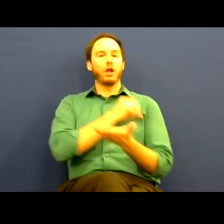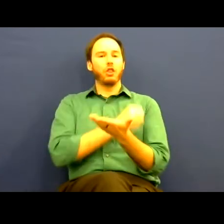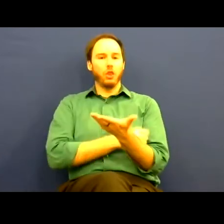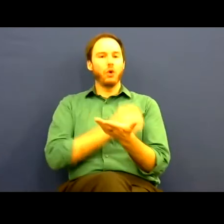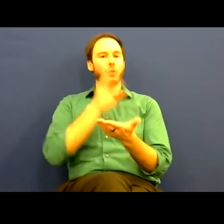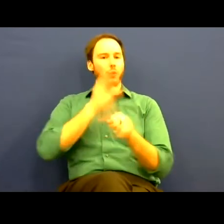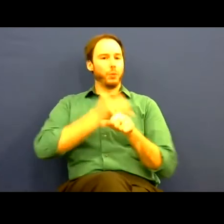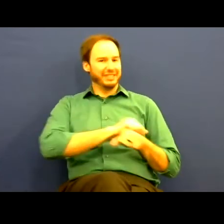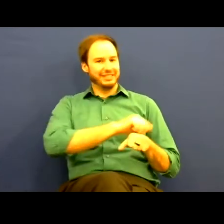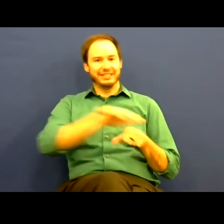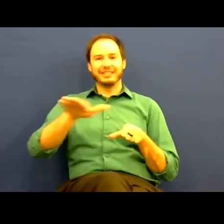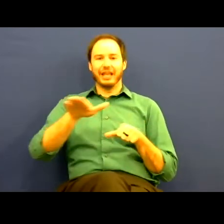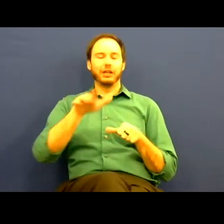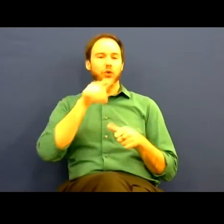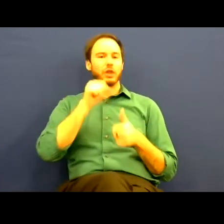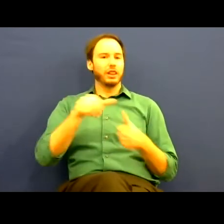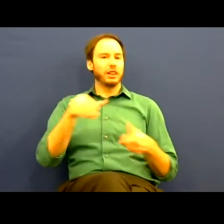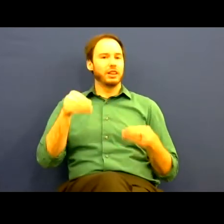sending notices out.